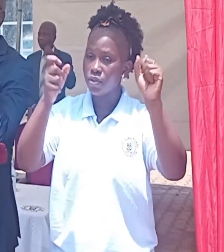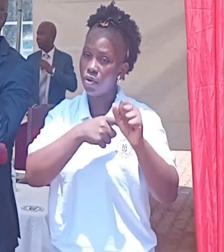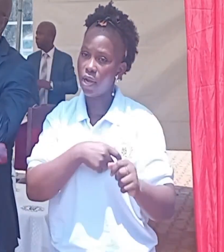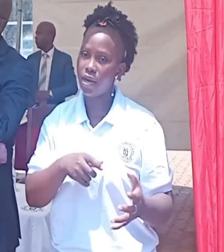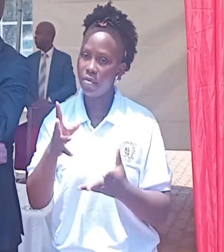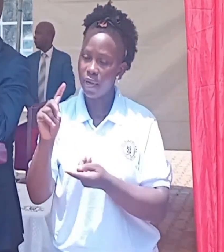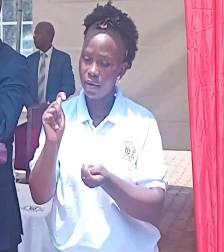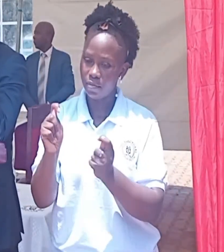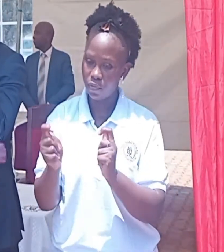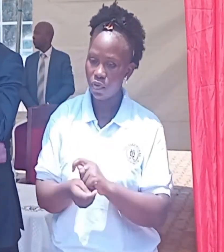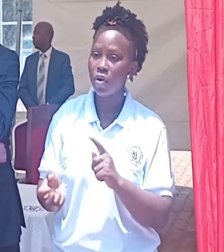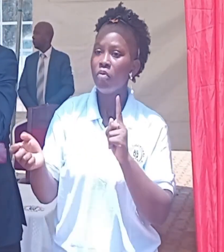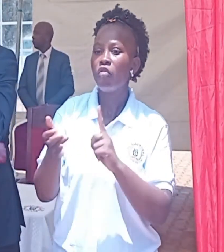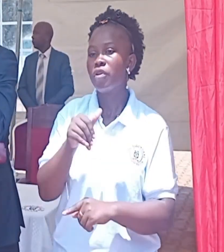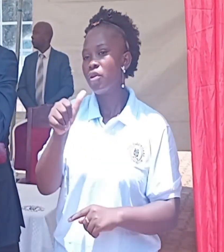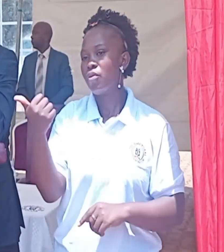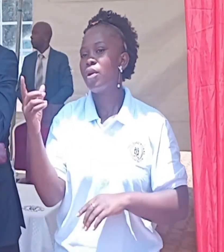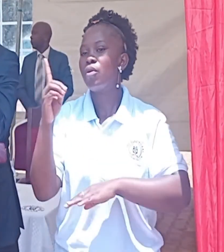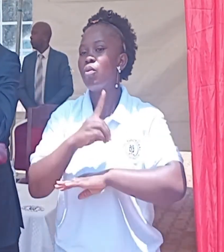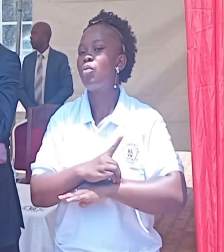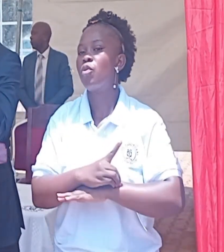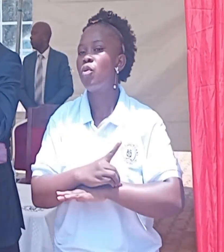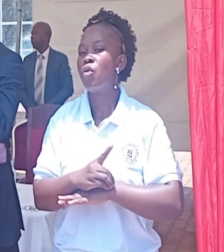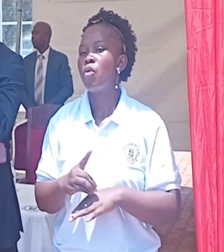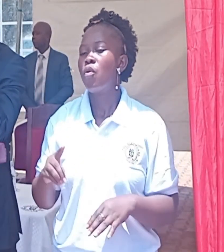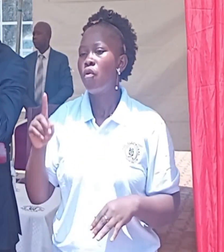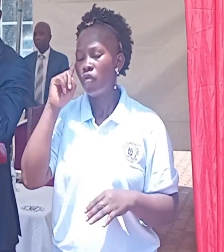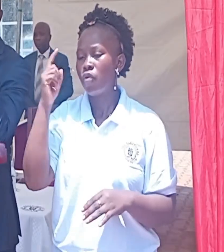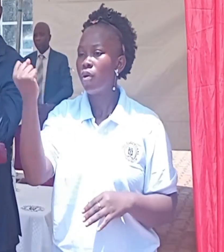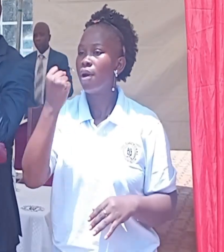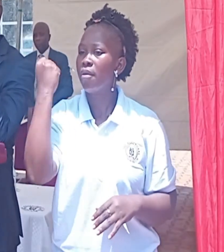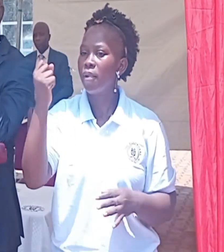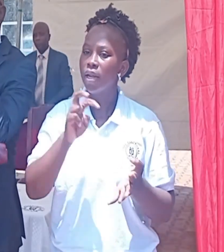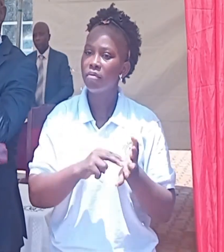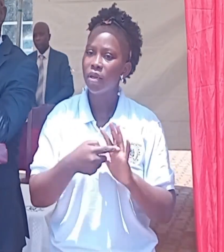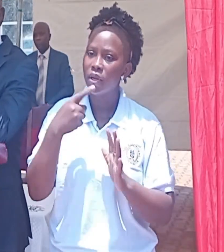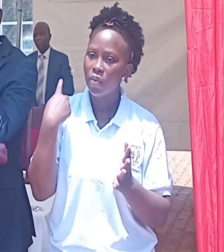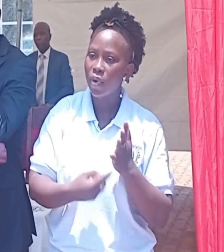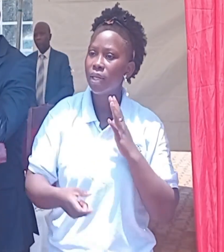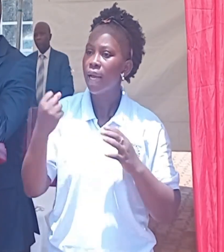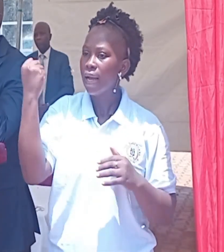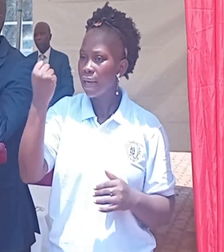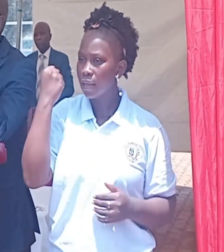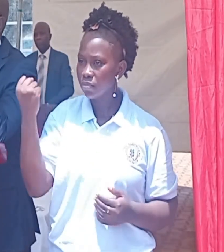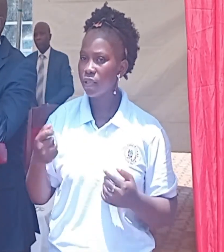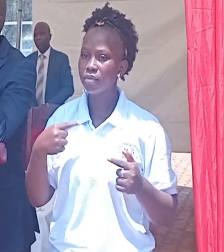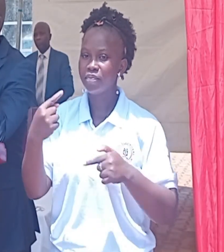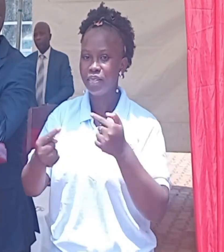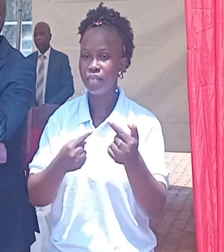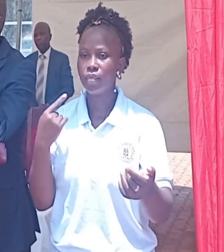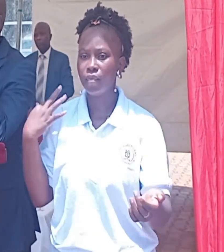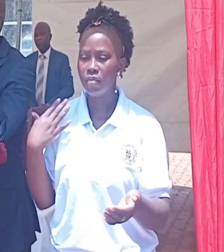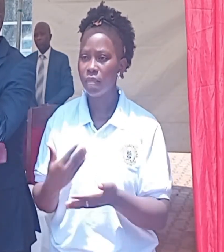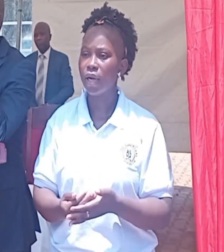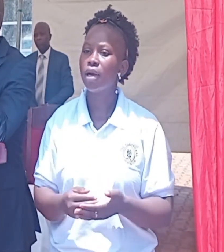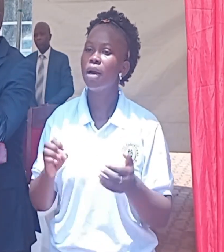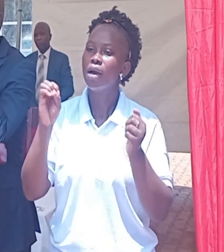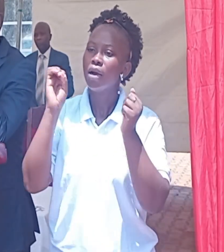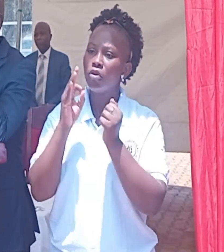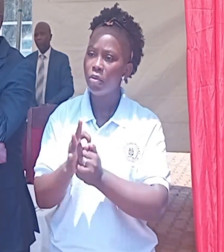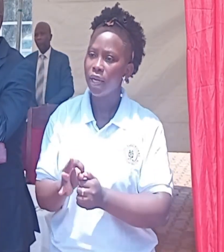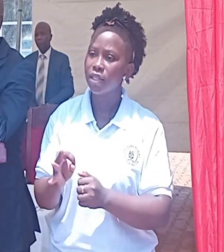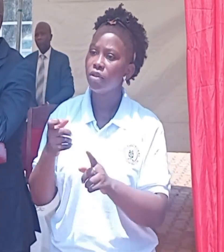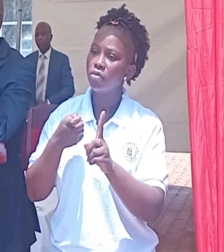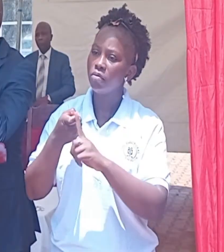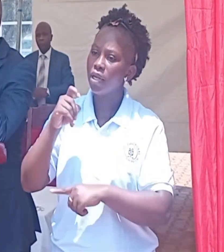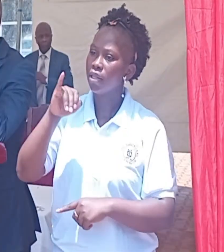mulongoosemuko mufunyeyo olunaku lumu olulala lw'okola kampeyini. Kitegeeza nti kati kampeyini zigenda kukomekerezebwa ennaku